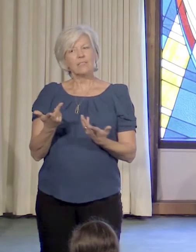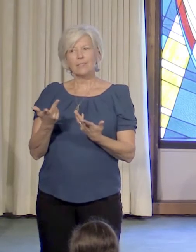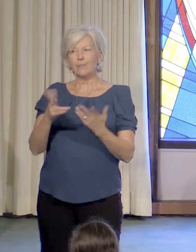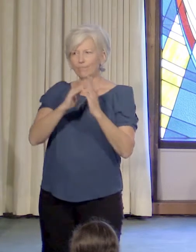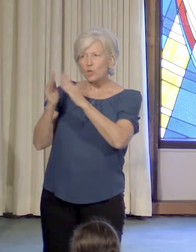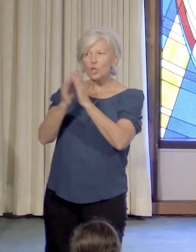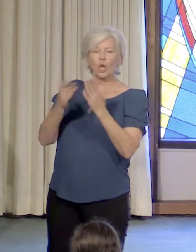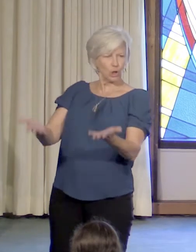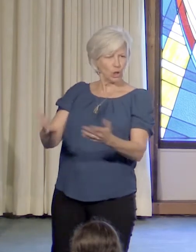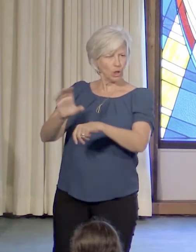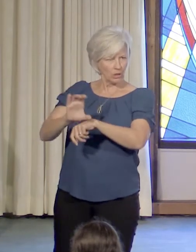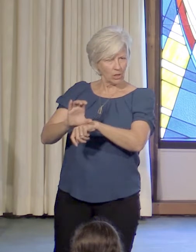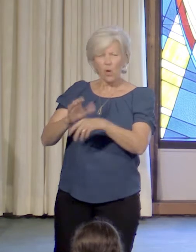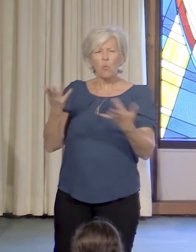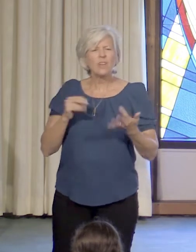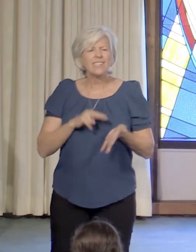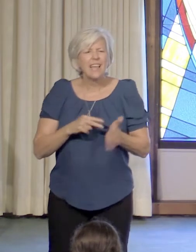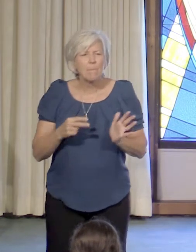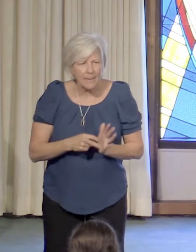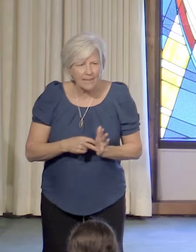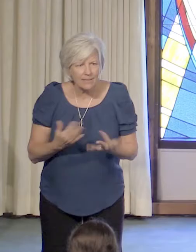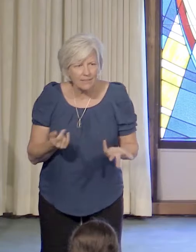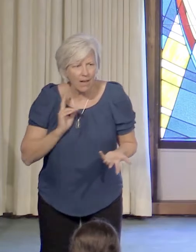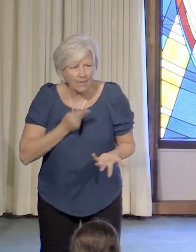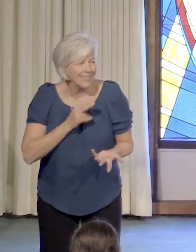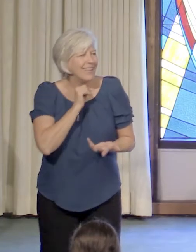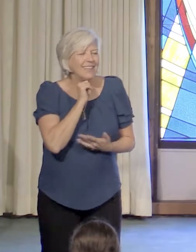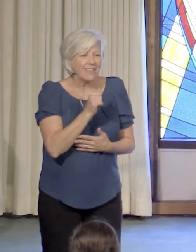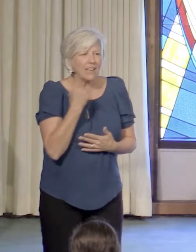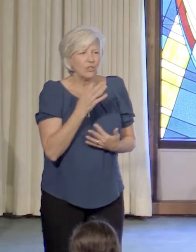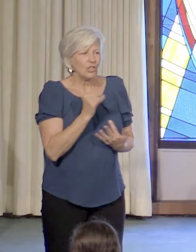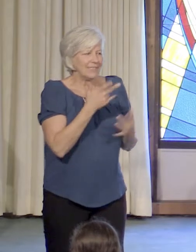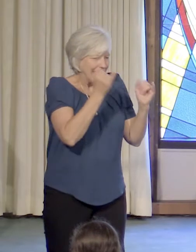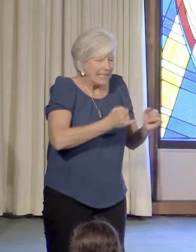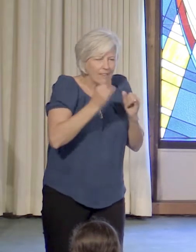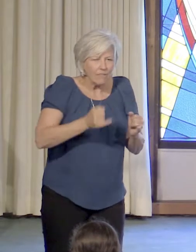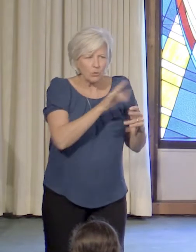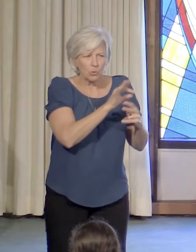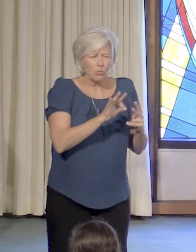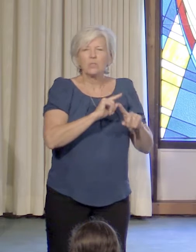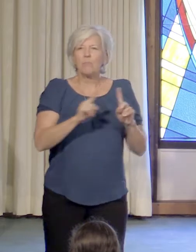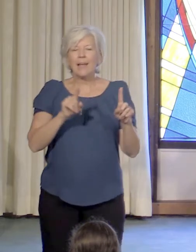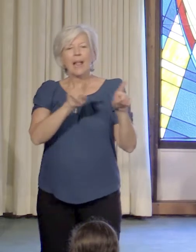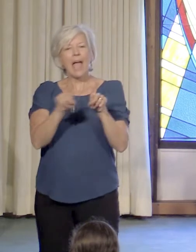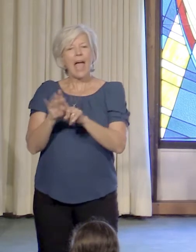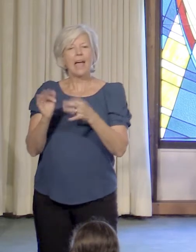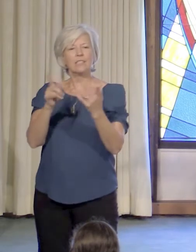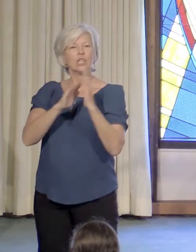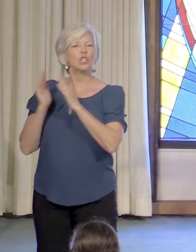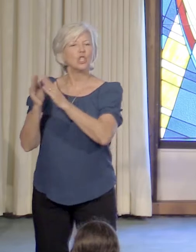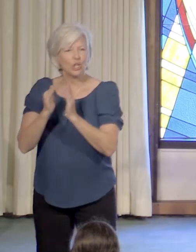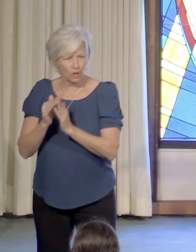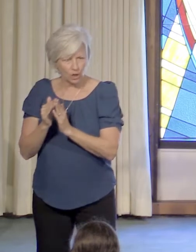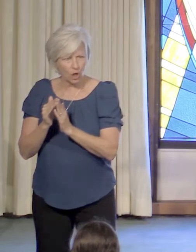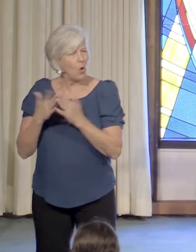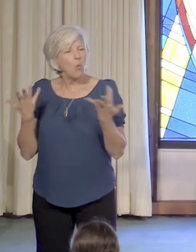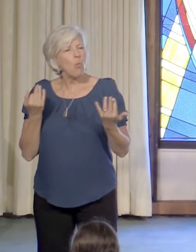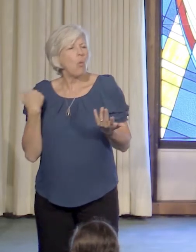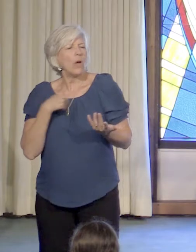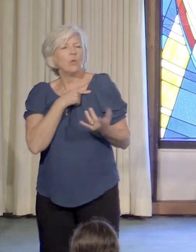what does this mean to us as a church? Not just individual choices that I make, but what do we do as a church differently